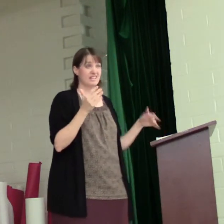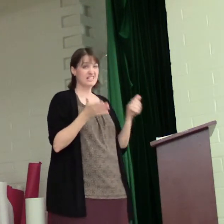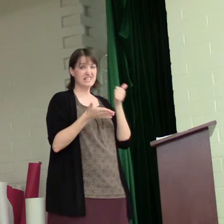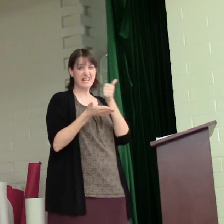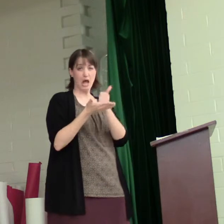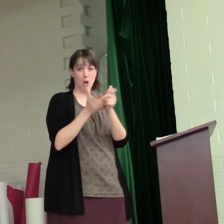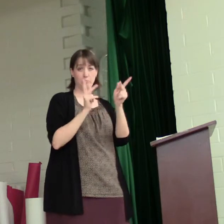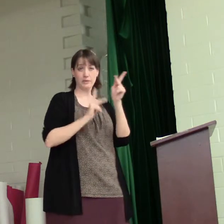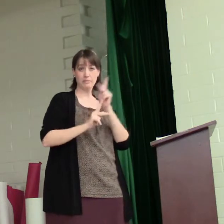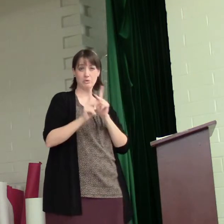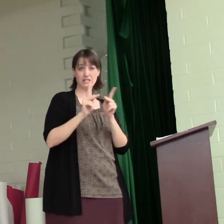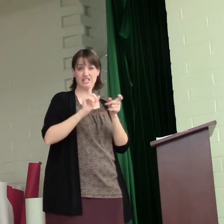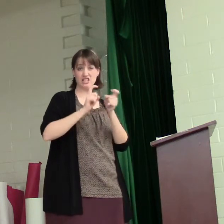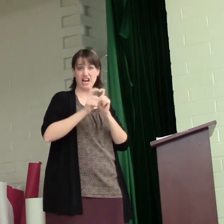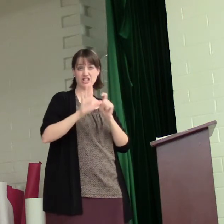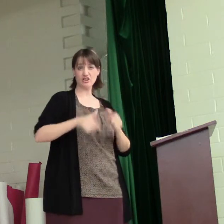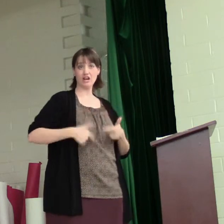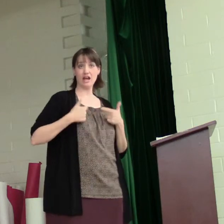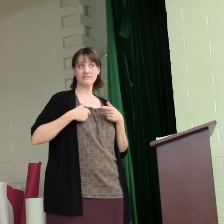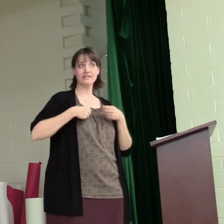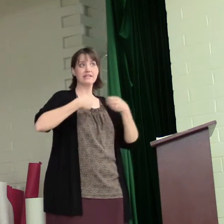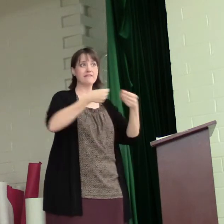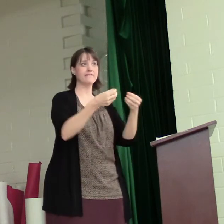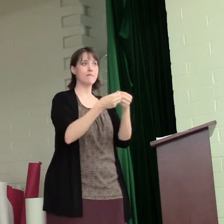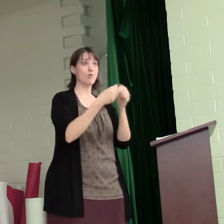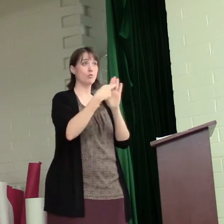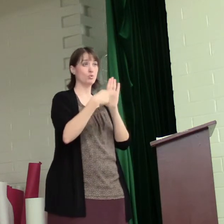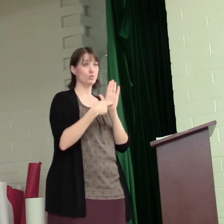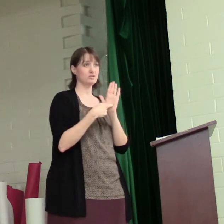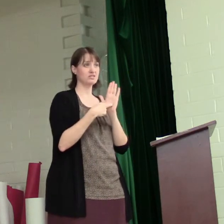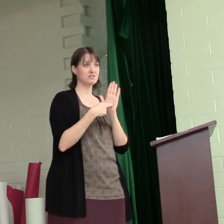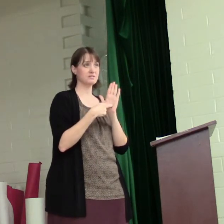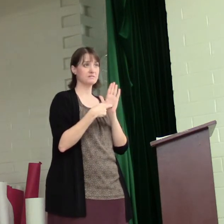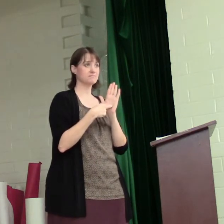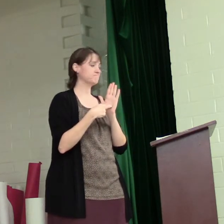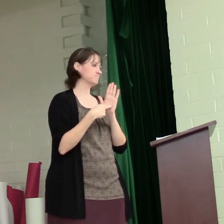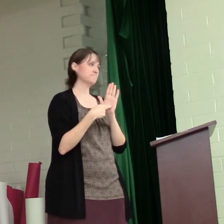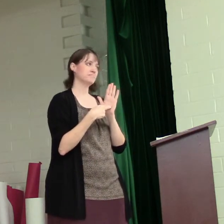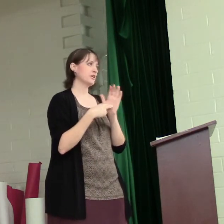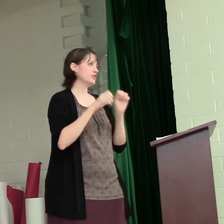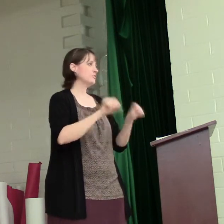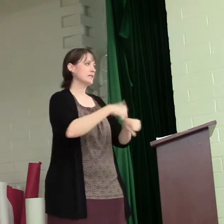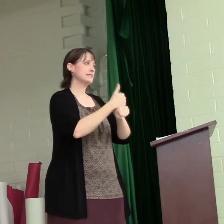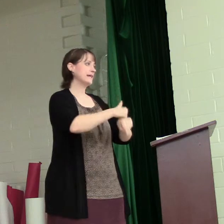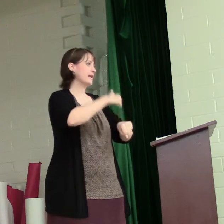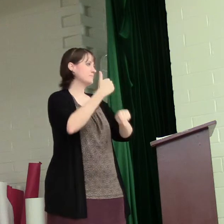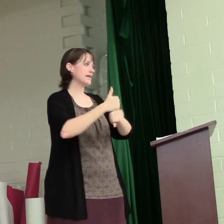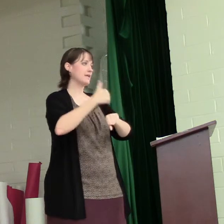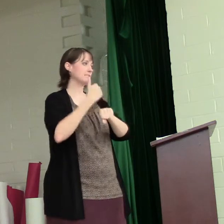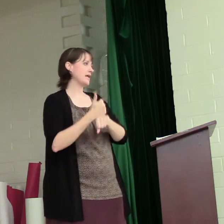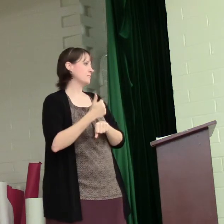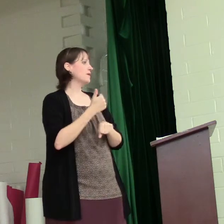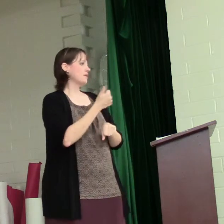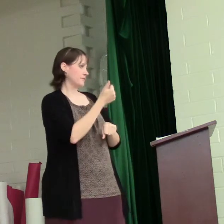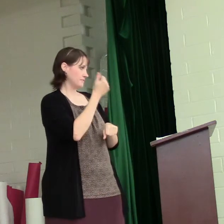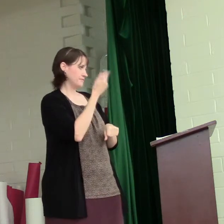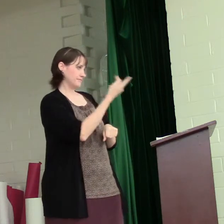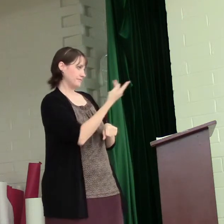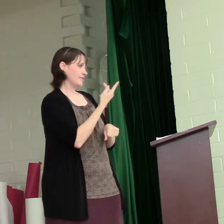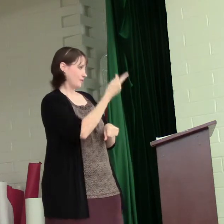Does it help people? Does it change their lives to give them more rules? You can set up. We